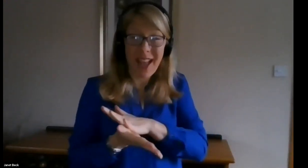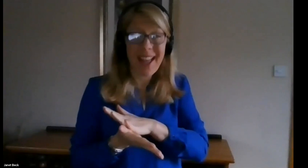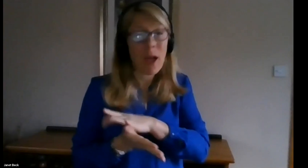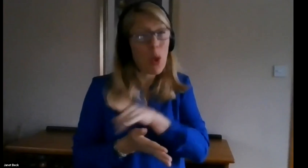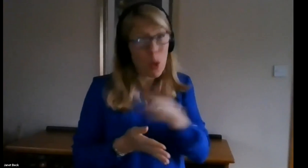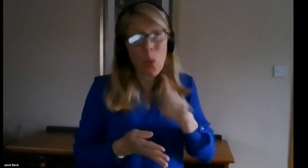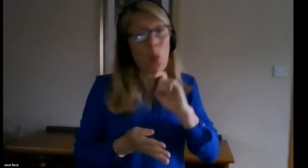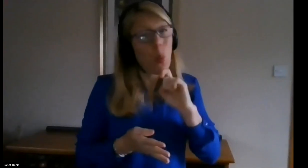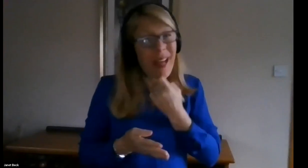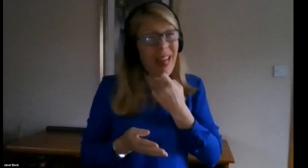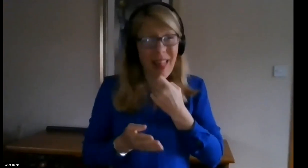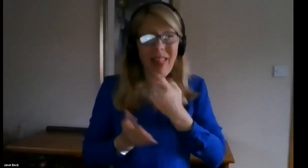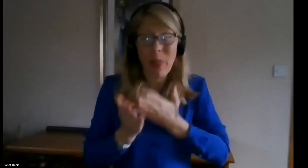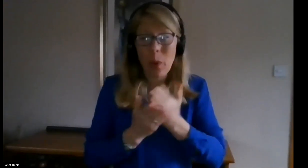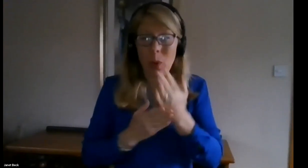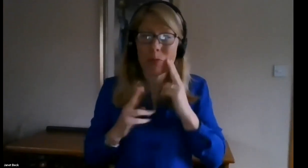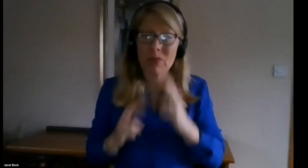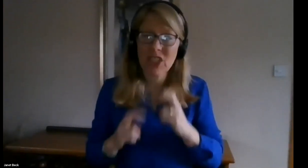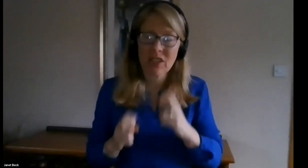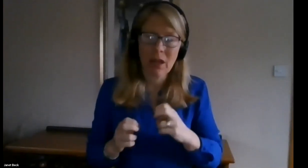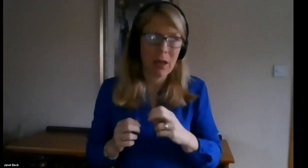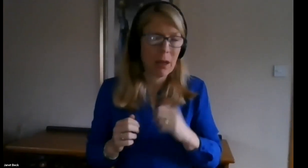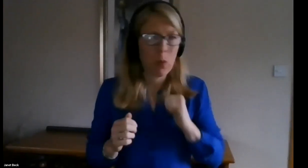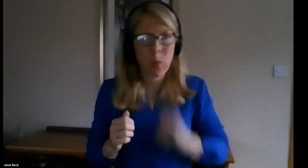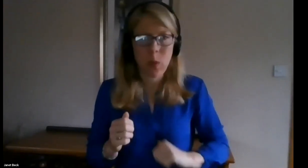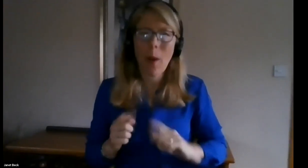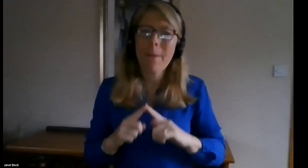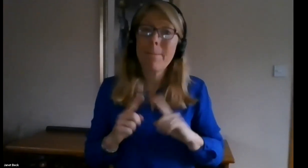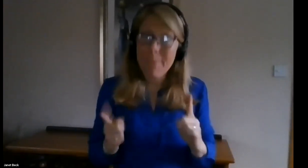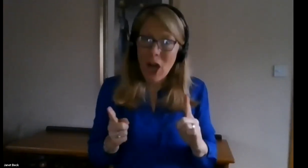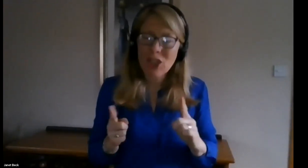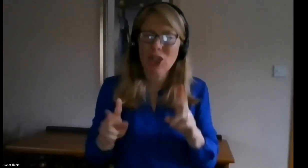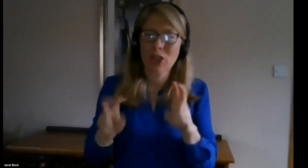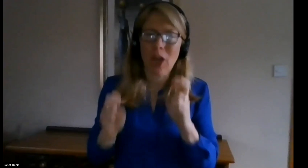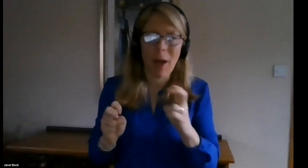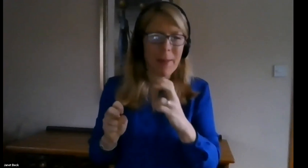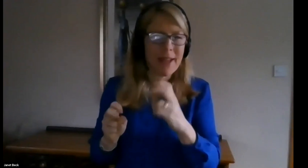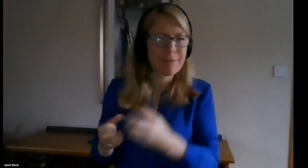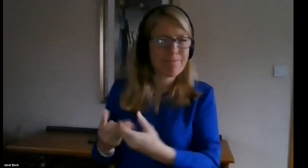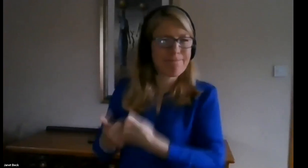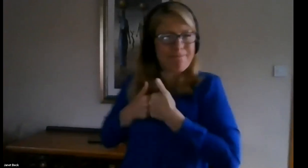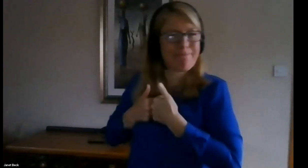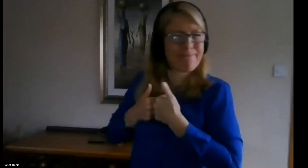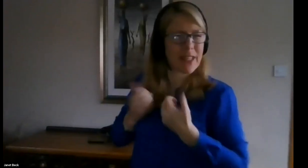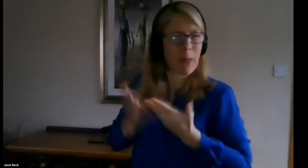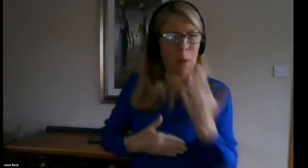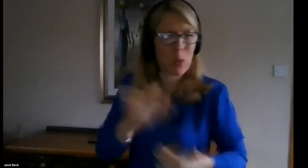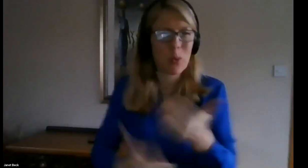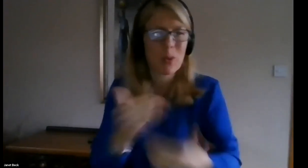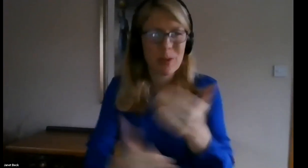But if you do pick something that you are passionate about, that you feel could help or make a difference, it'll make it a lot easier and feel a lot more